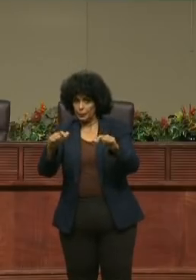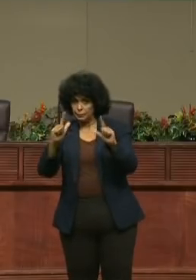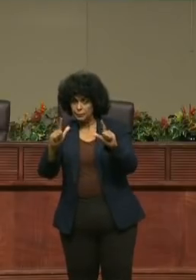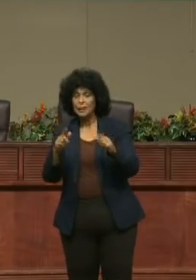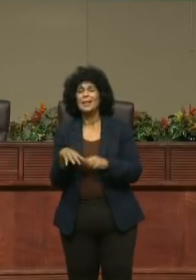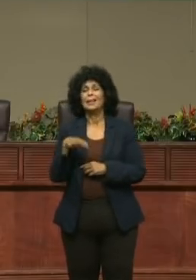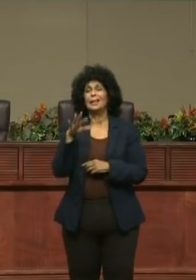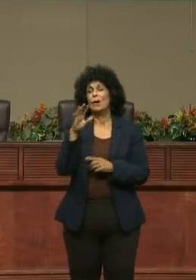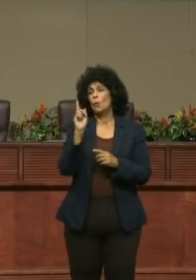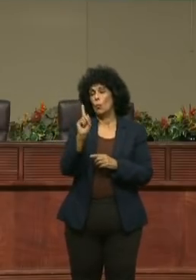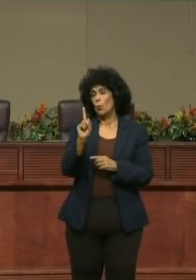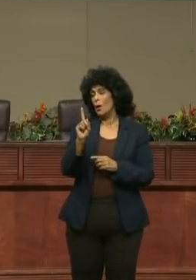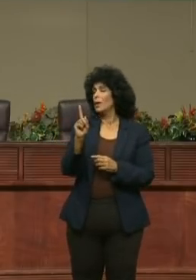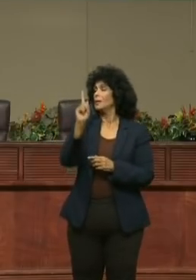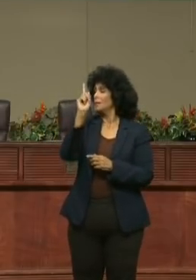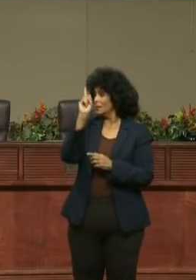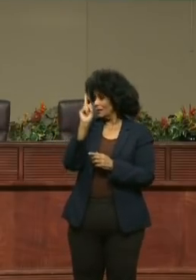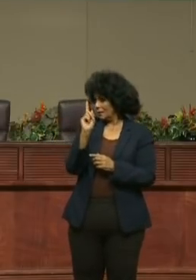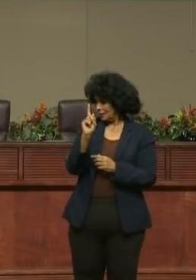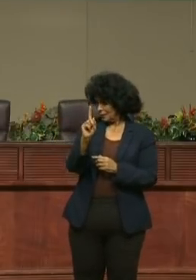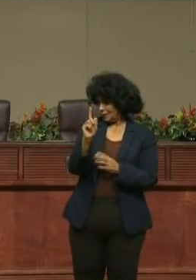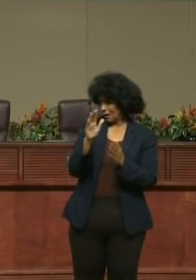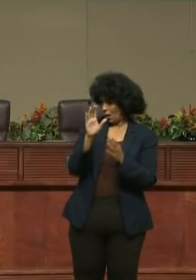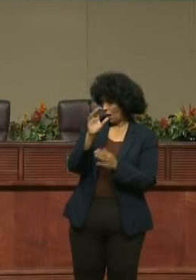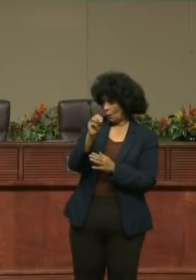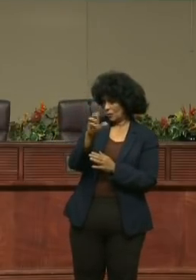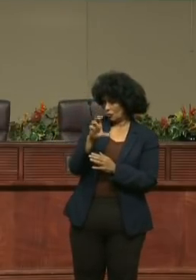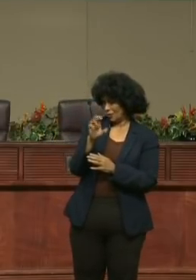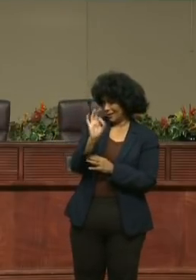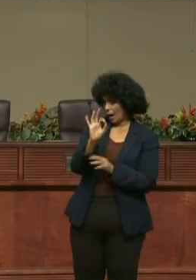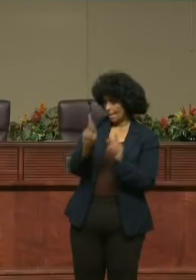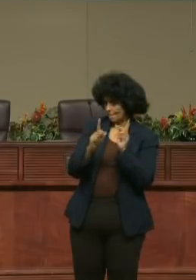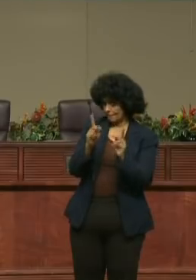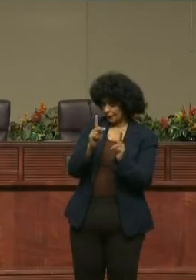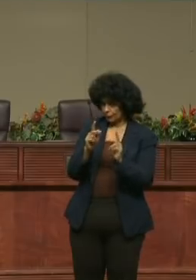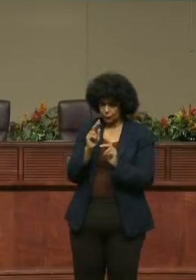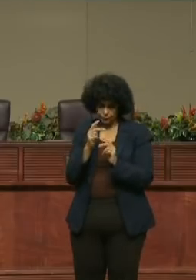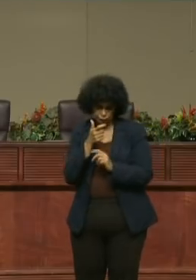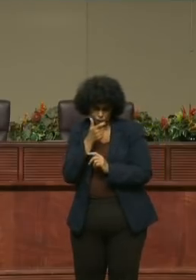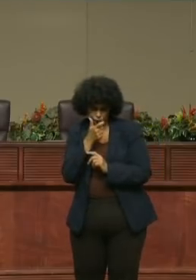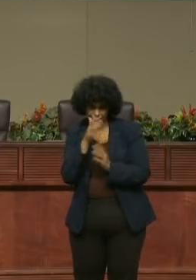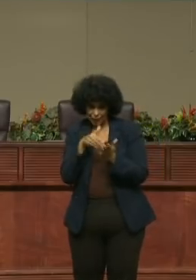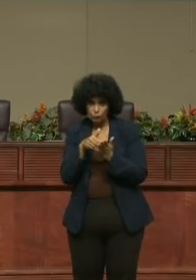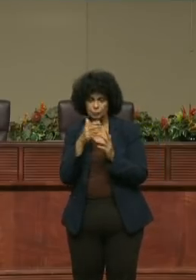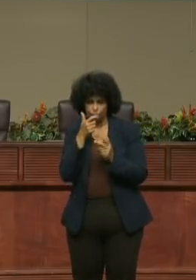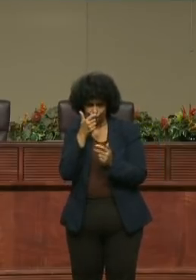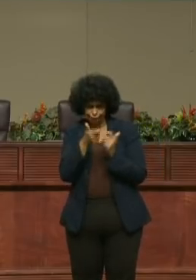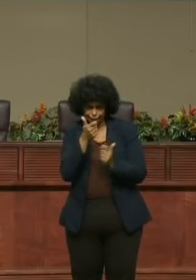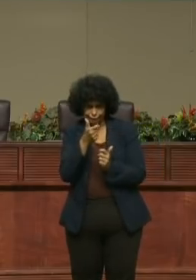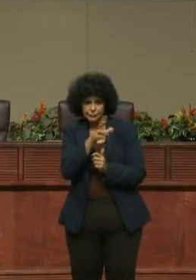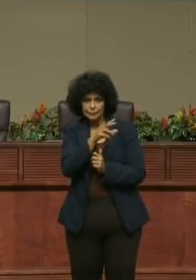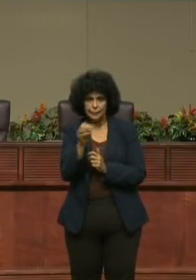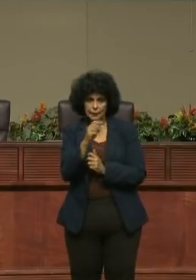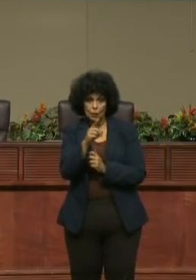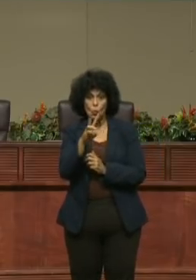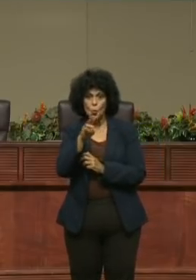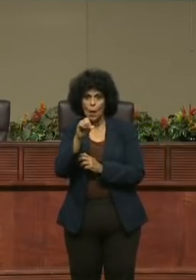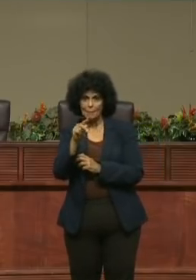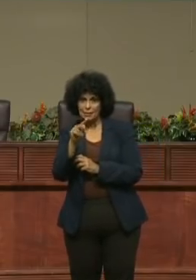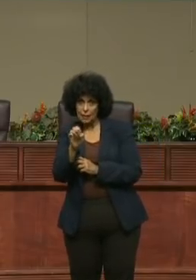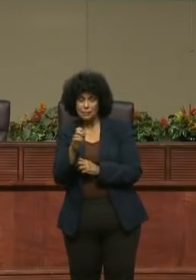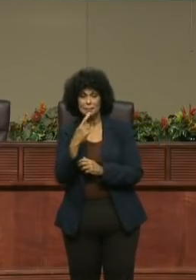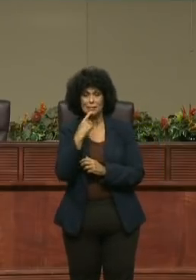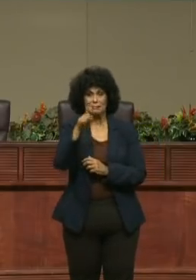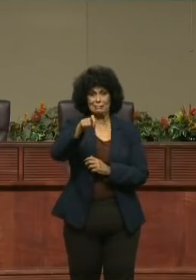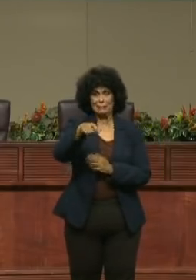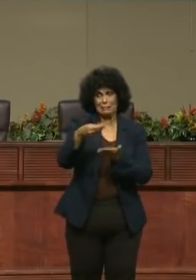109,000 people have visited our website over time seeking information about the crisis assistance.